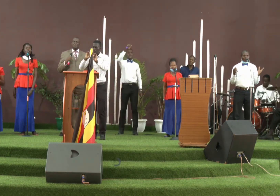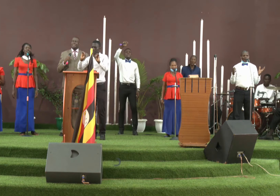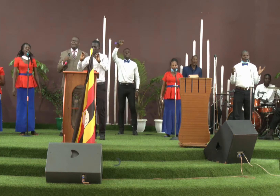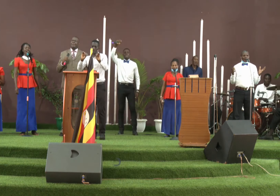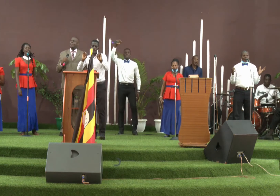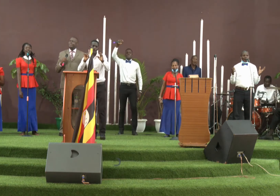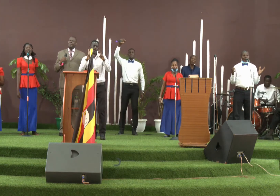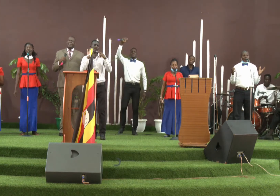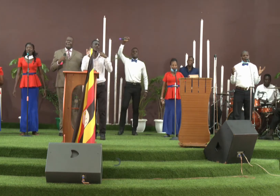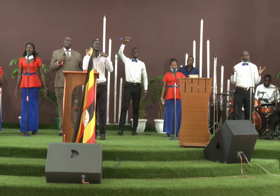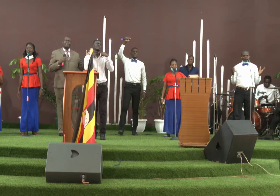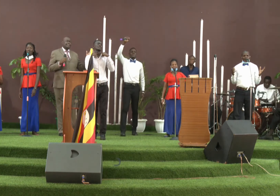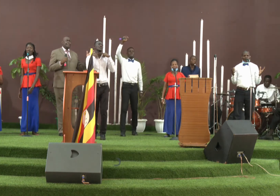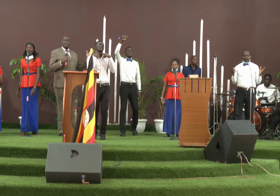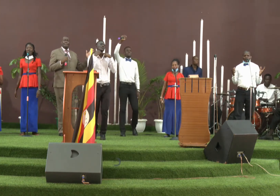longer a